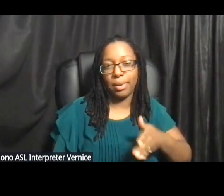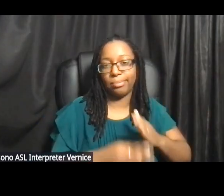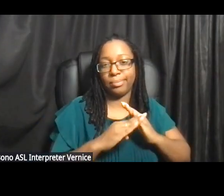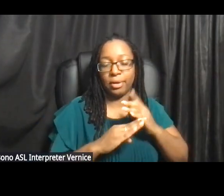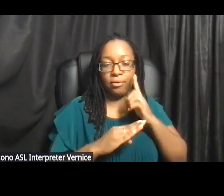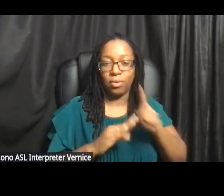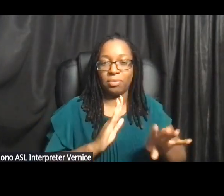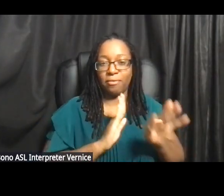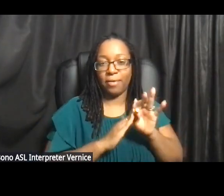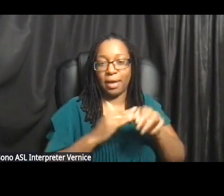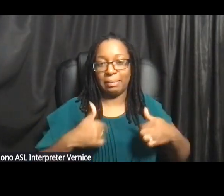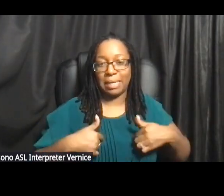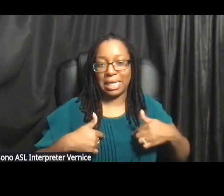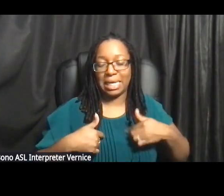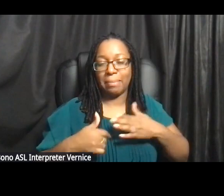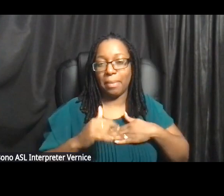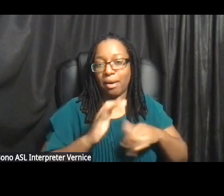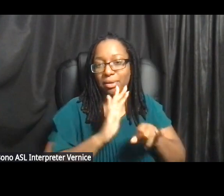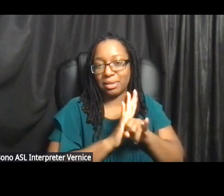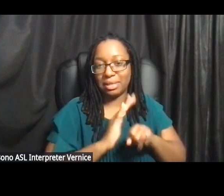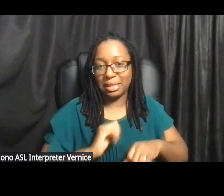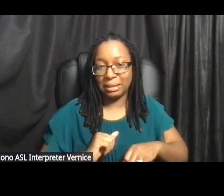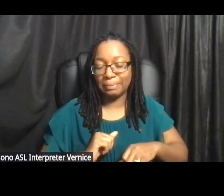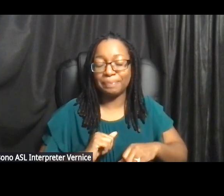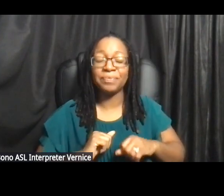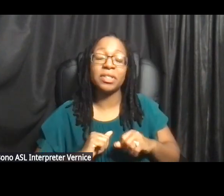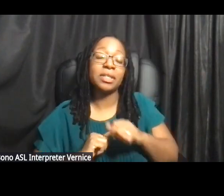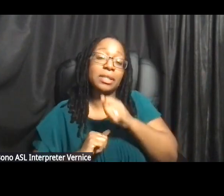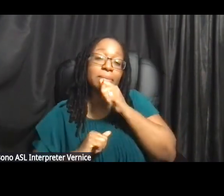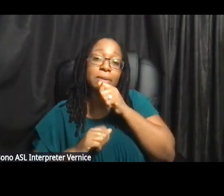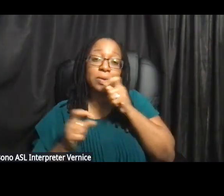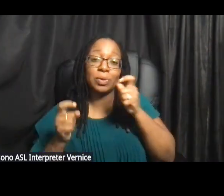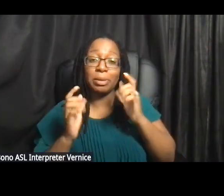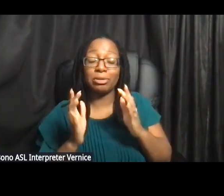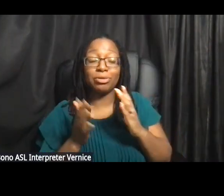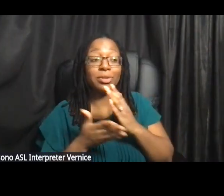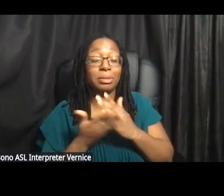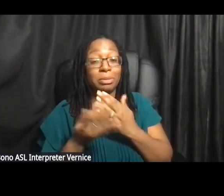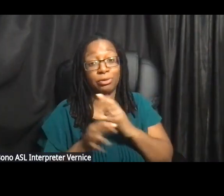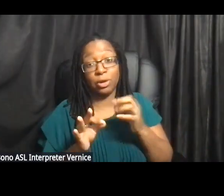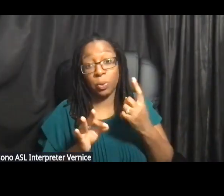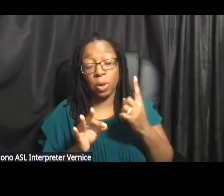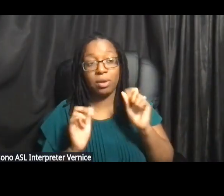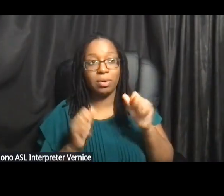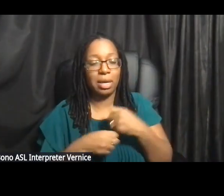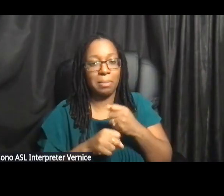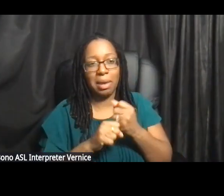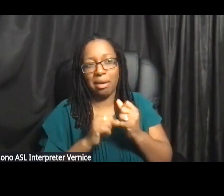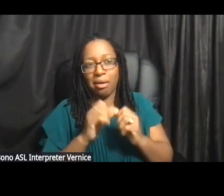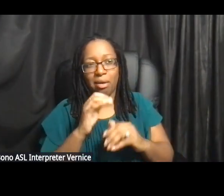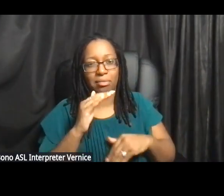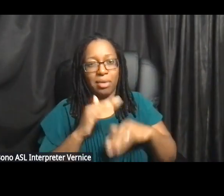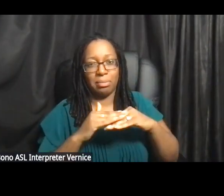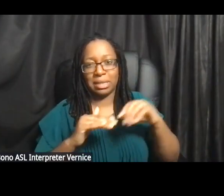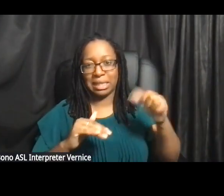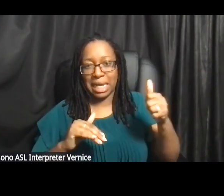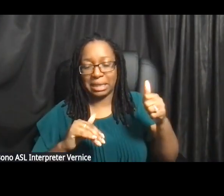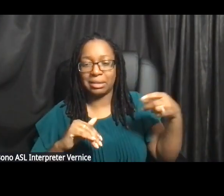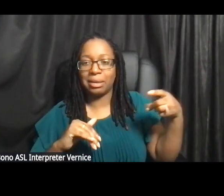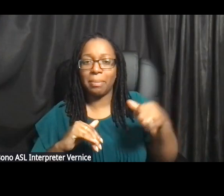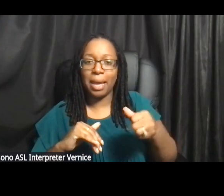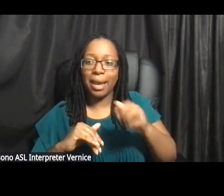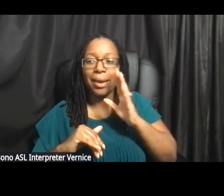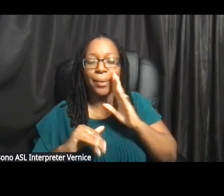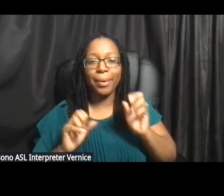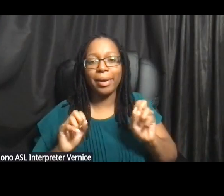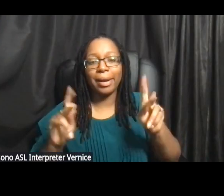identity. The paid password managers, like some of the free ones will let you generate like up to 10. The paid ones will usually let you just